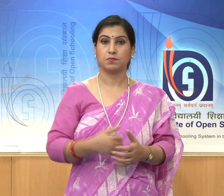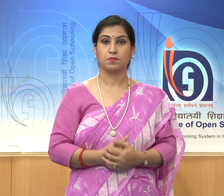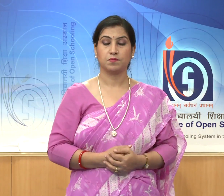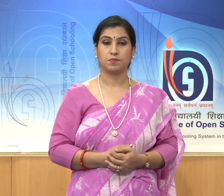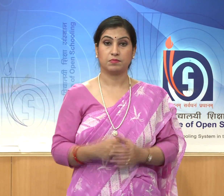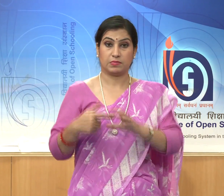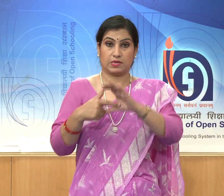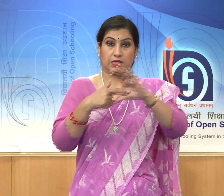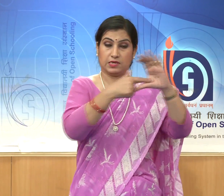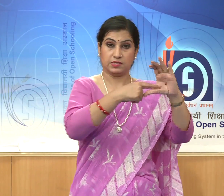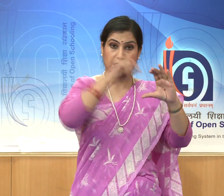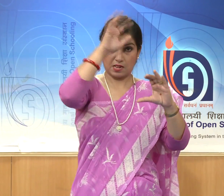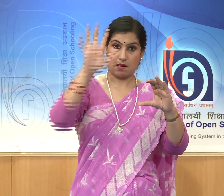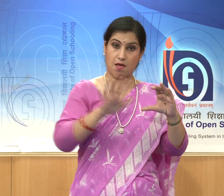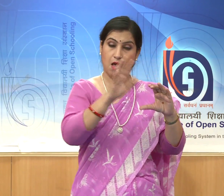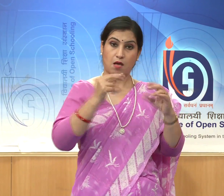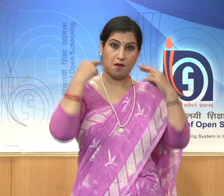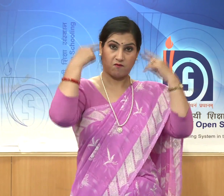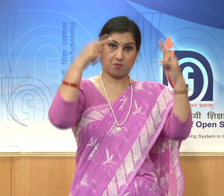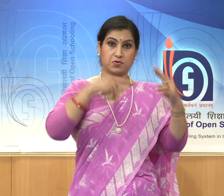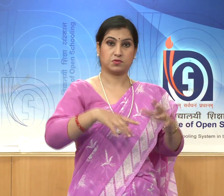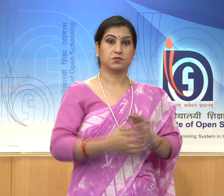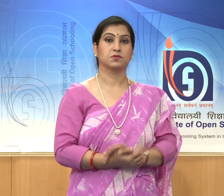in the eastern part of India,